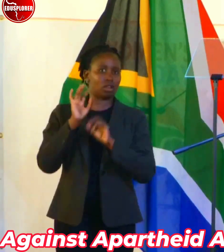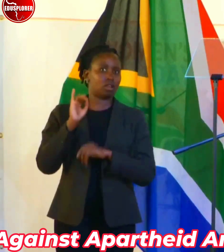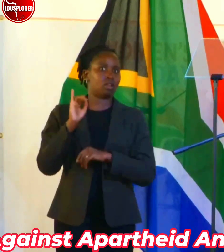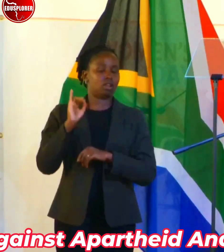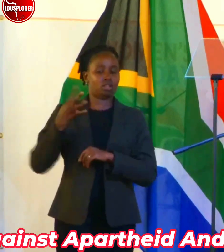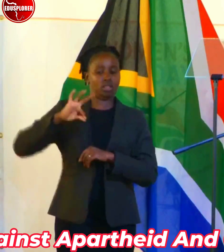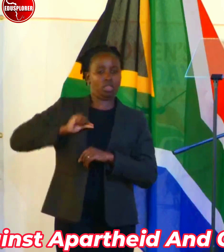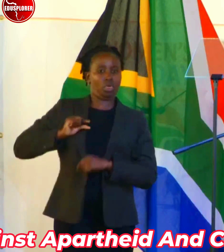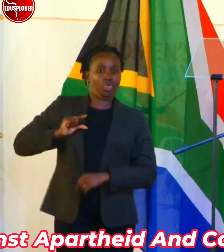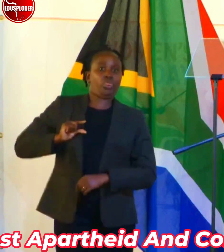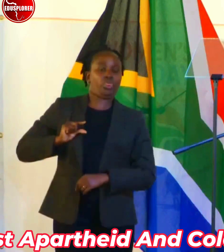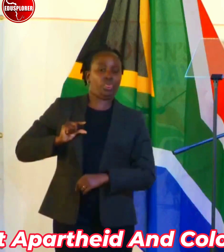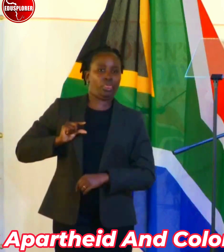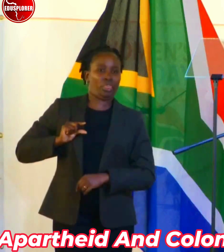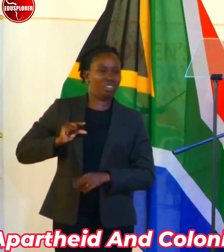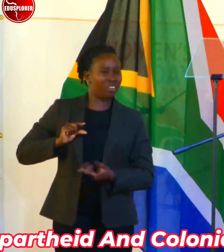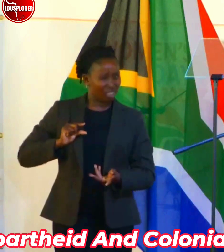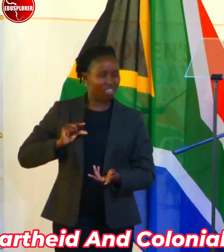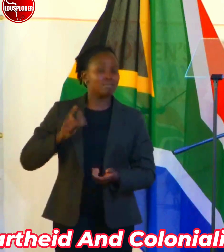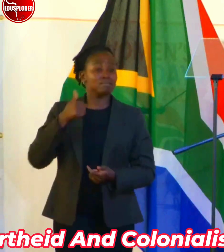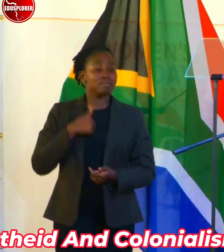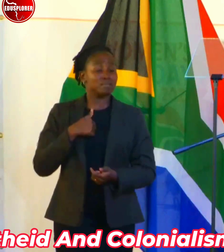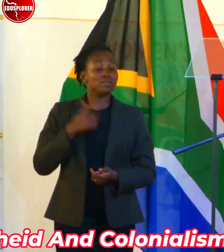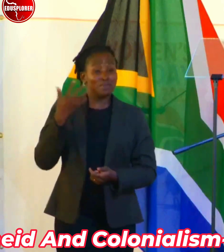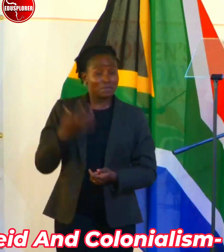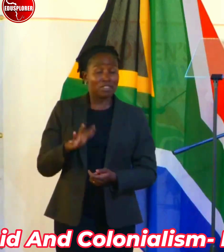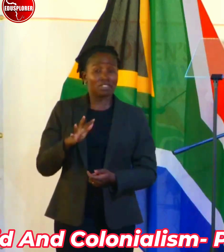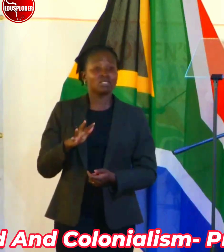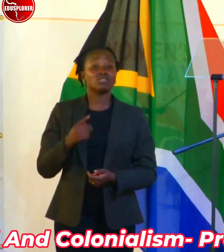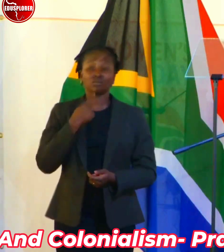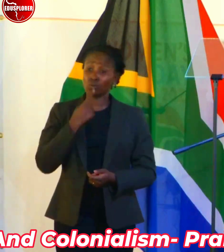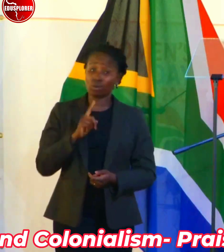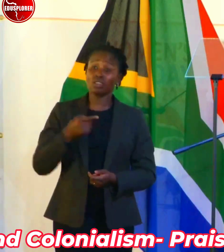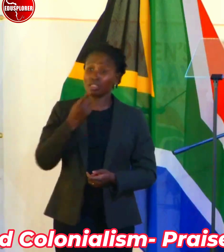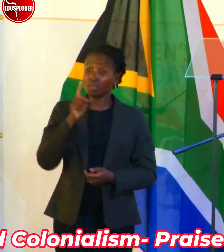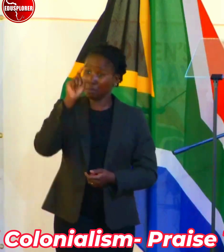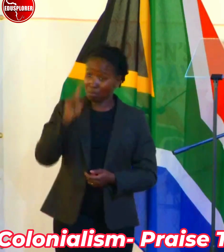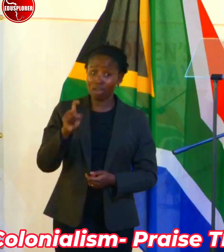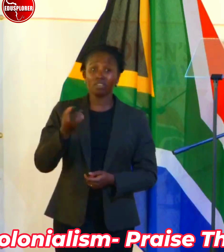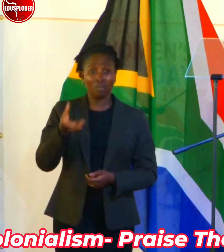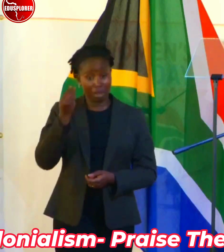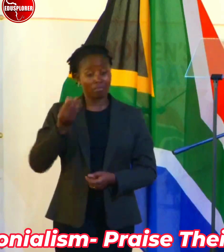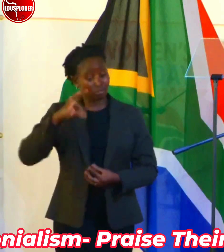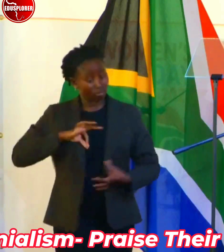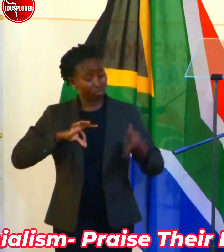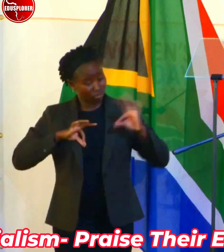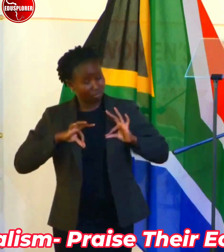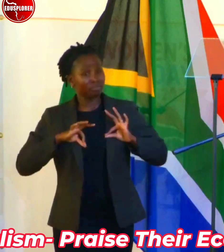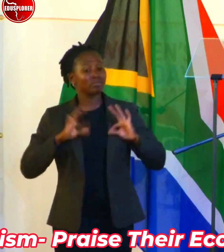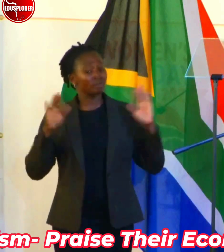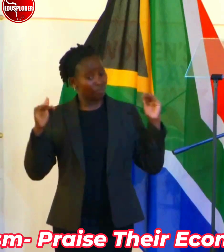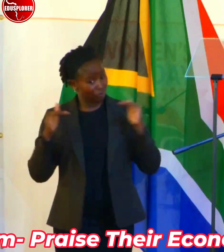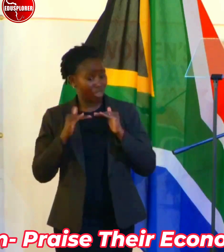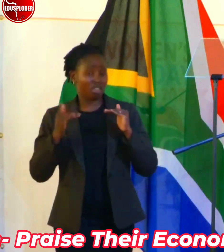less than men. And I made a call then that there must be equality of payment